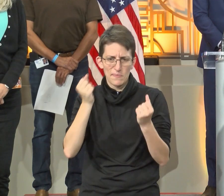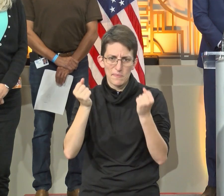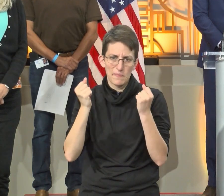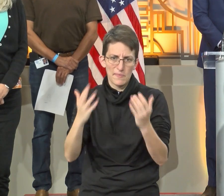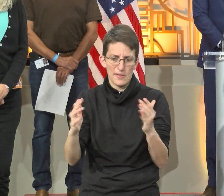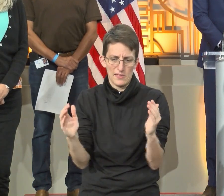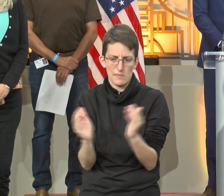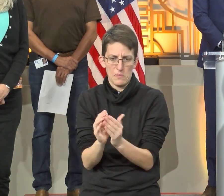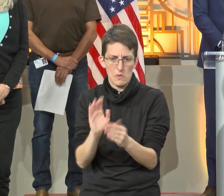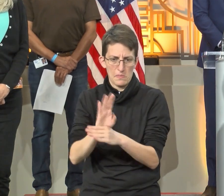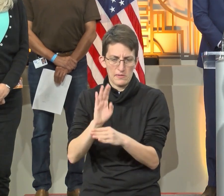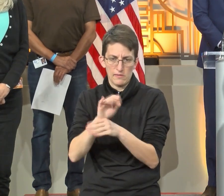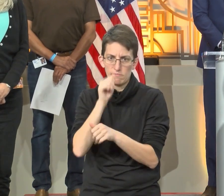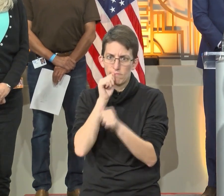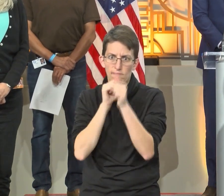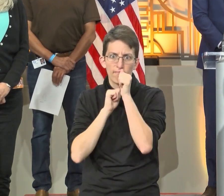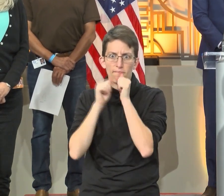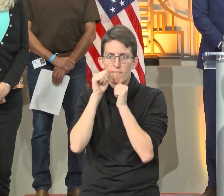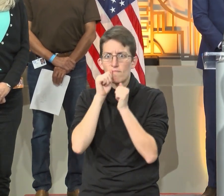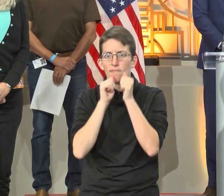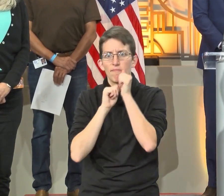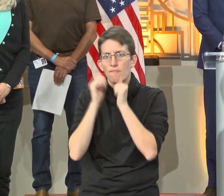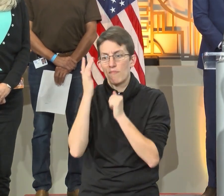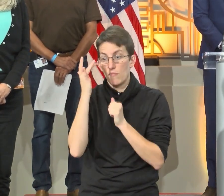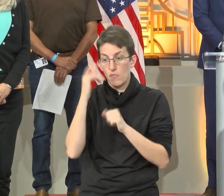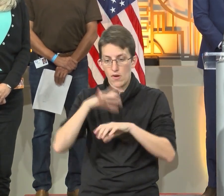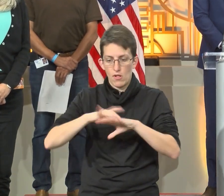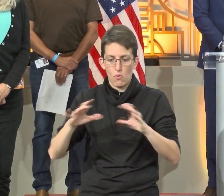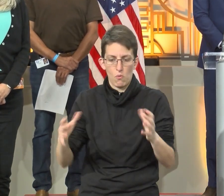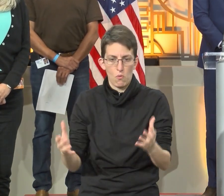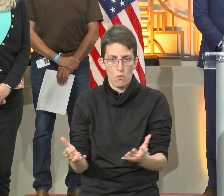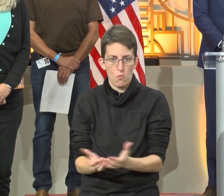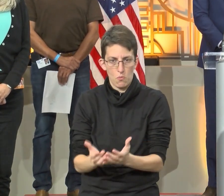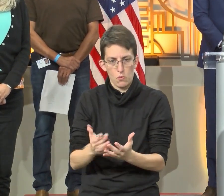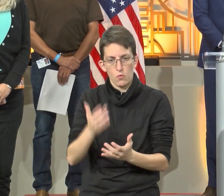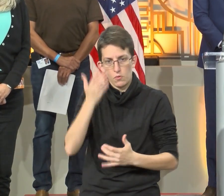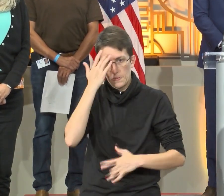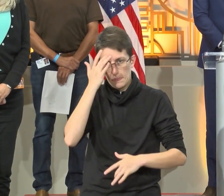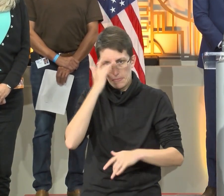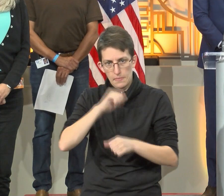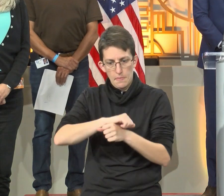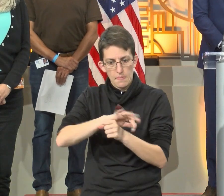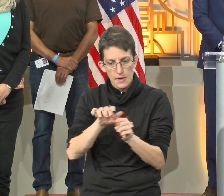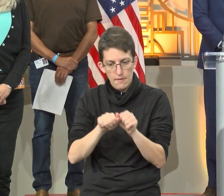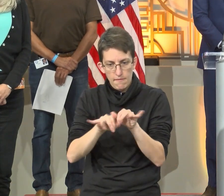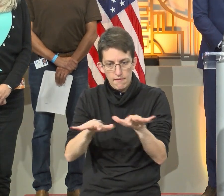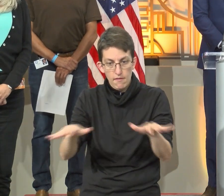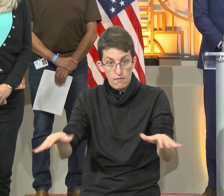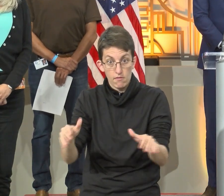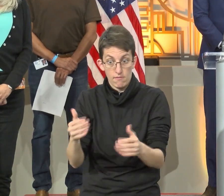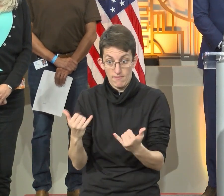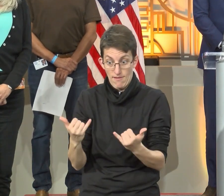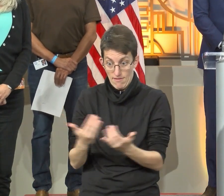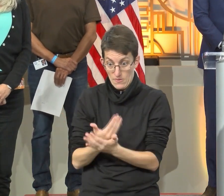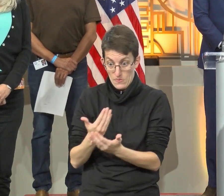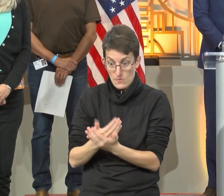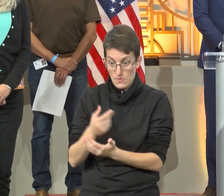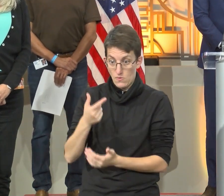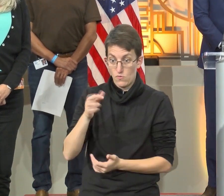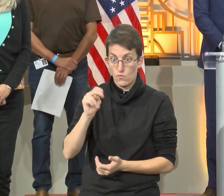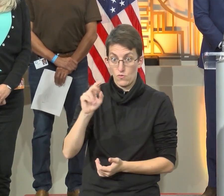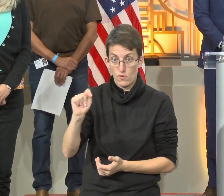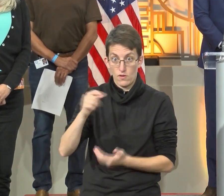community have suffered greatly due to this global pandemic, and this grant program is another step to help Houston